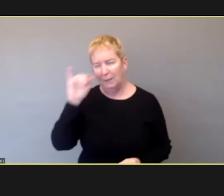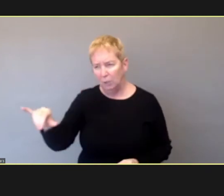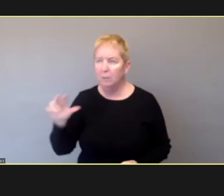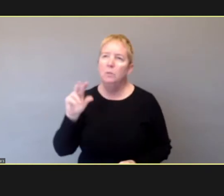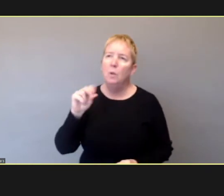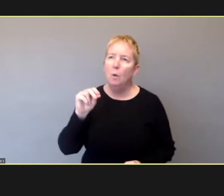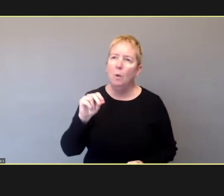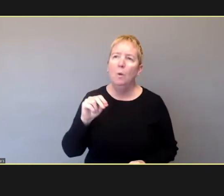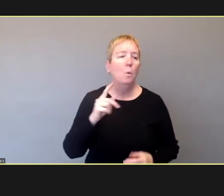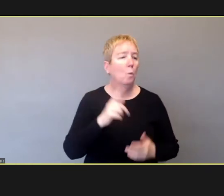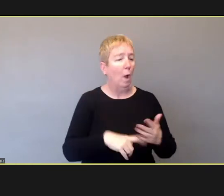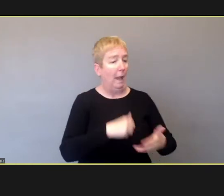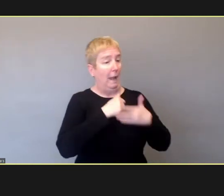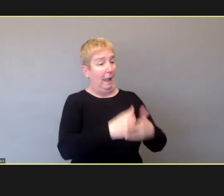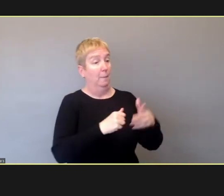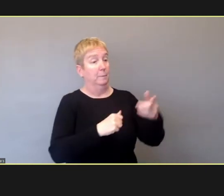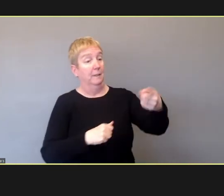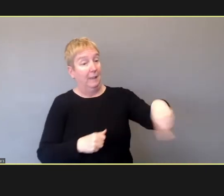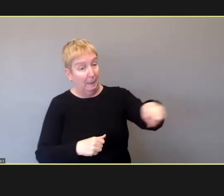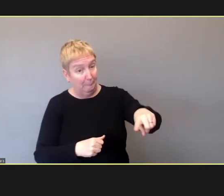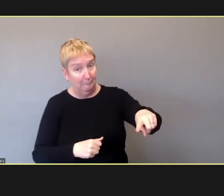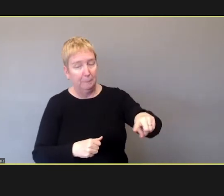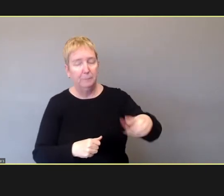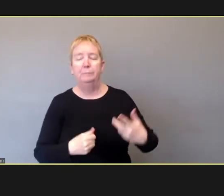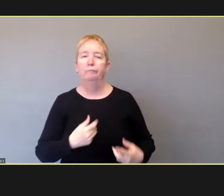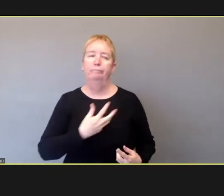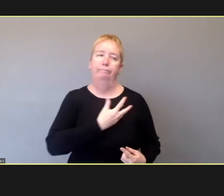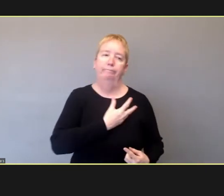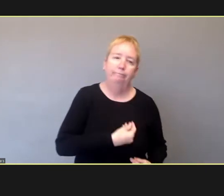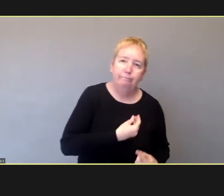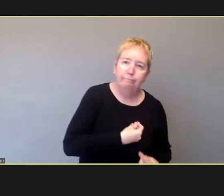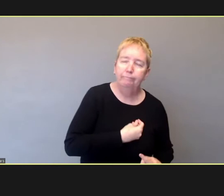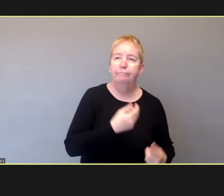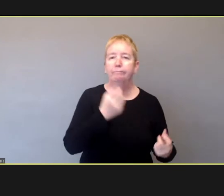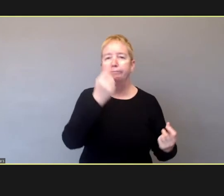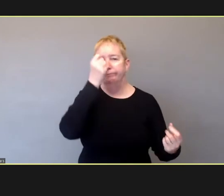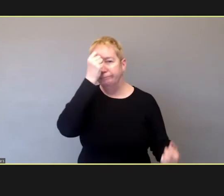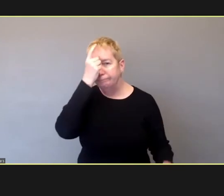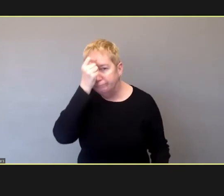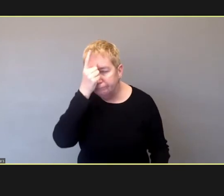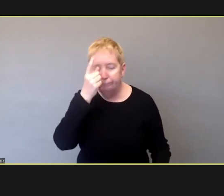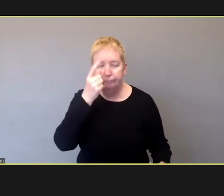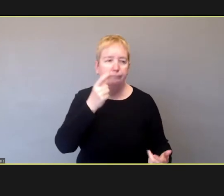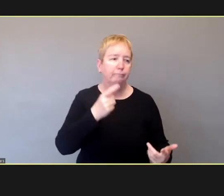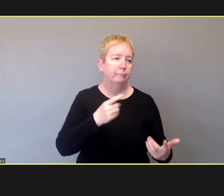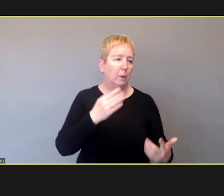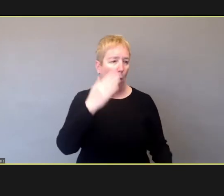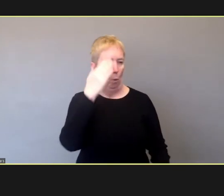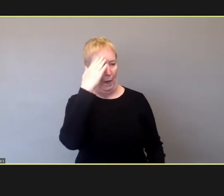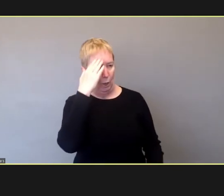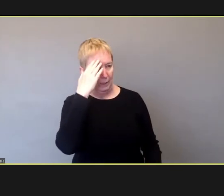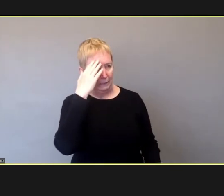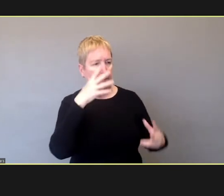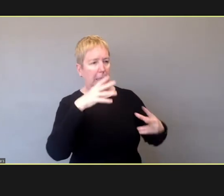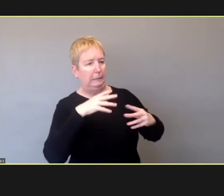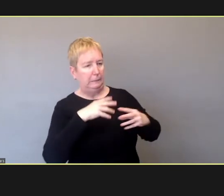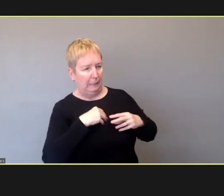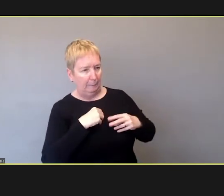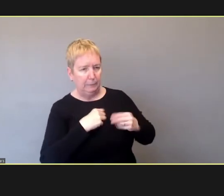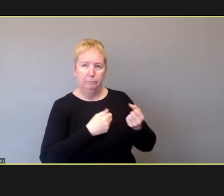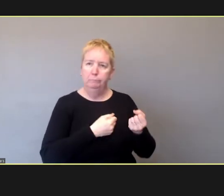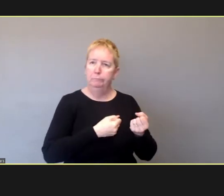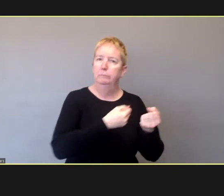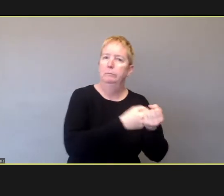would help them the most is kindness, compassion, awareness, acceptance, that some of us are going to